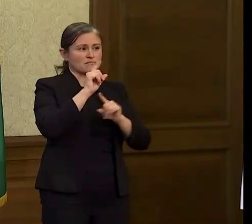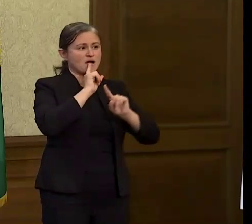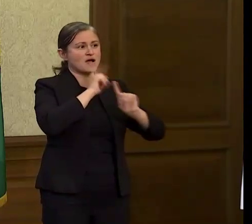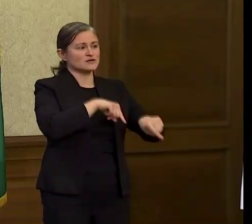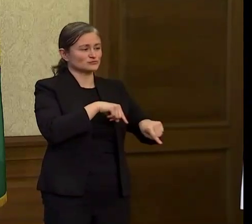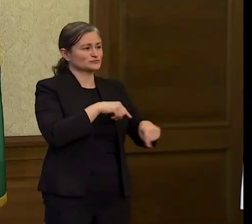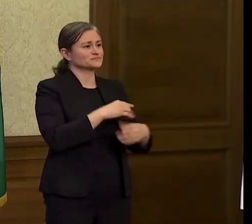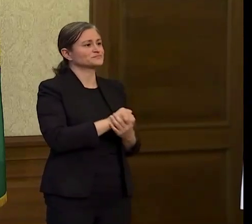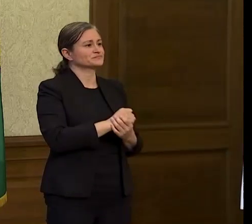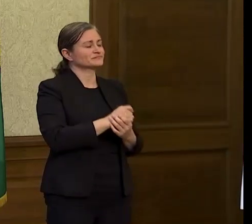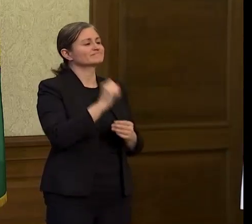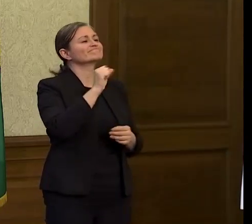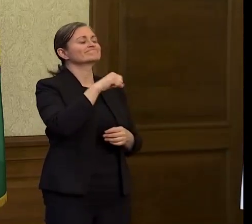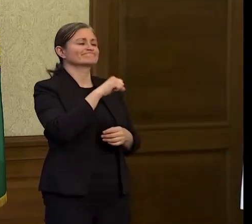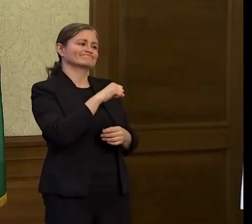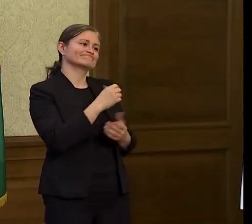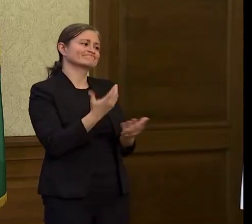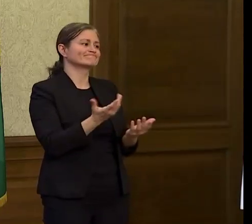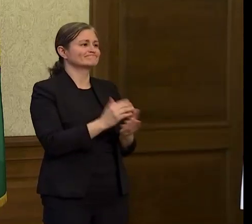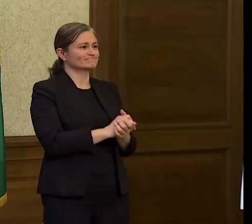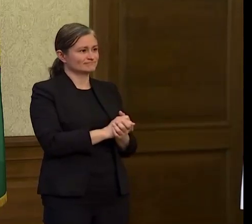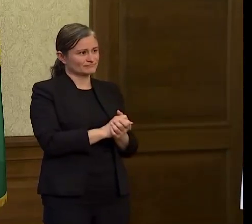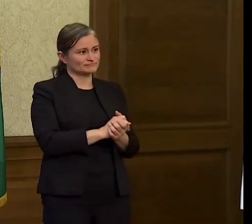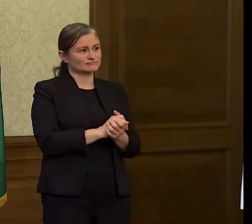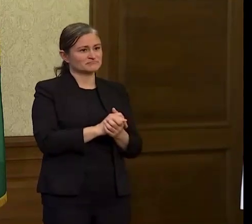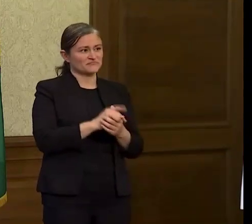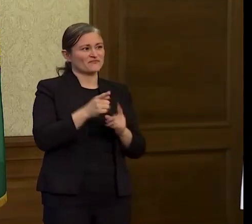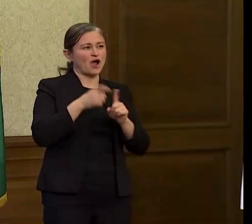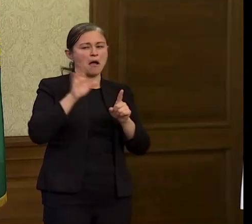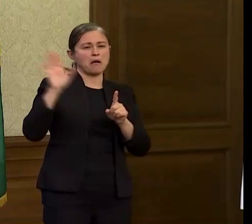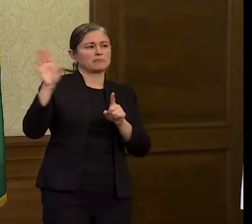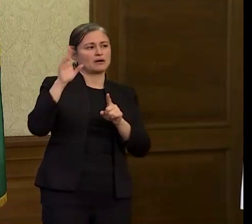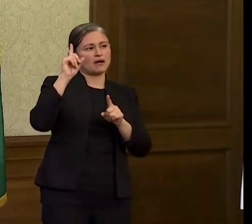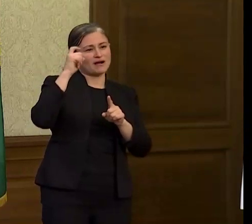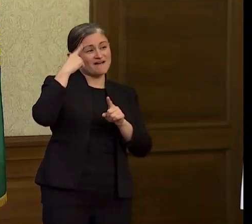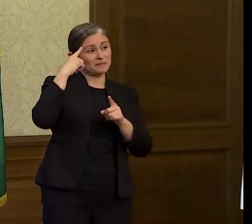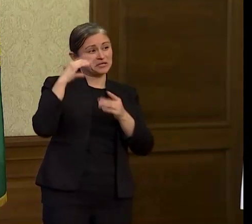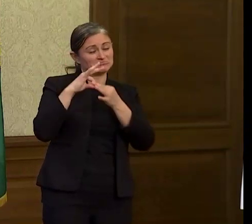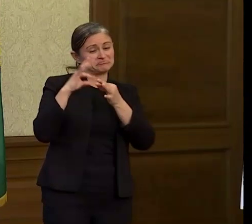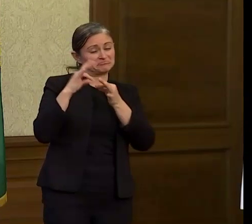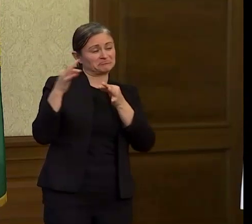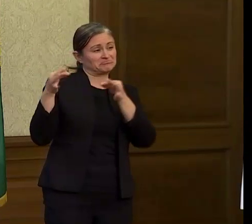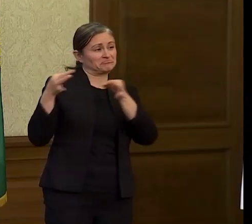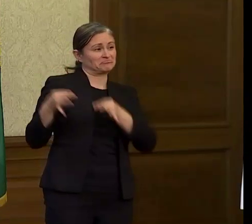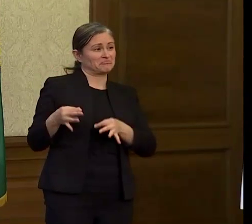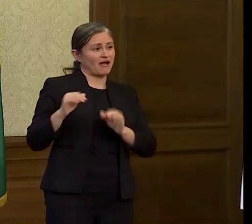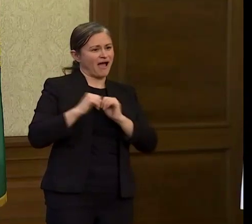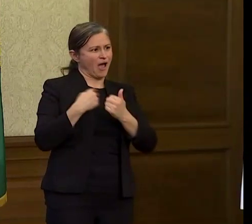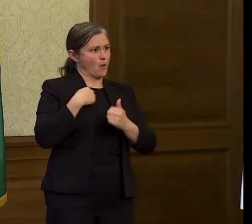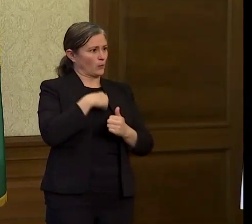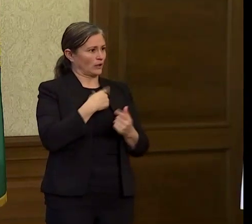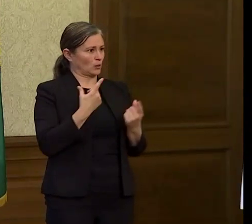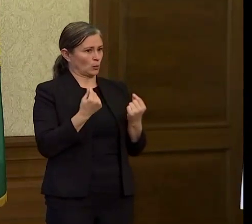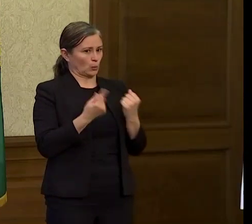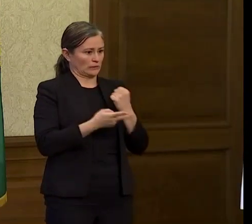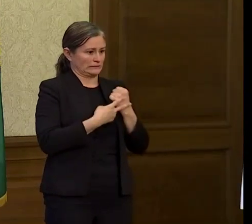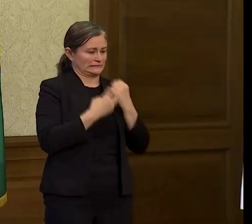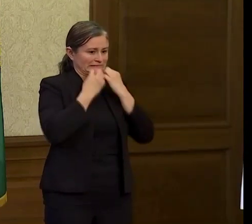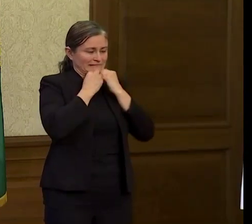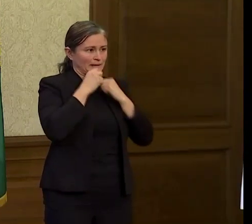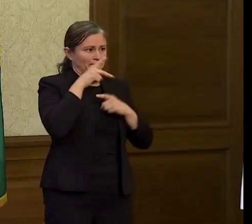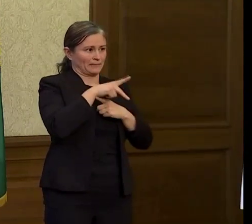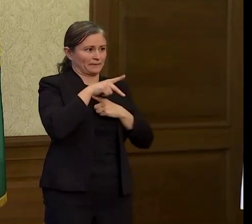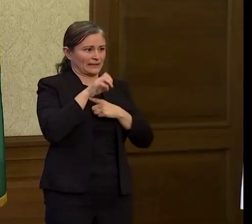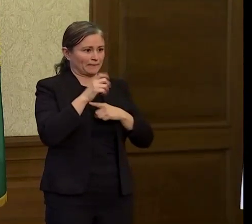gave earlier in terms of how we could preserve our PPE and working with the Washington State Hospital Association, all